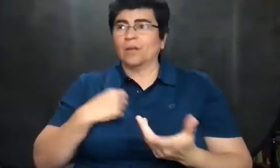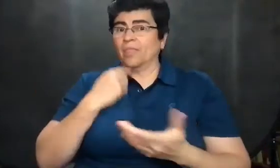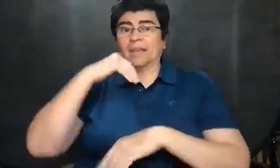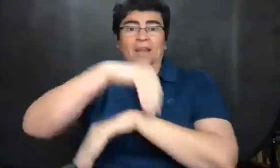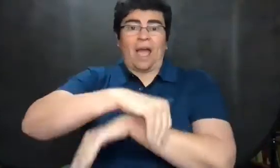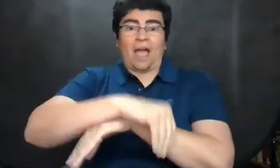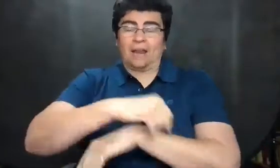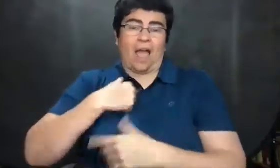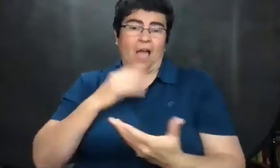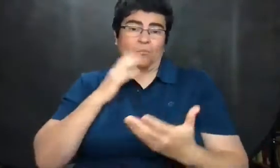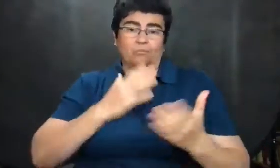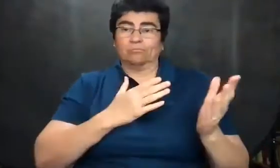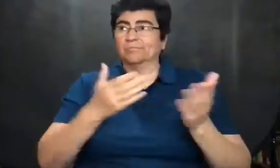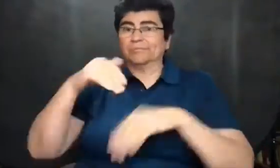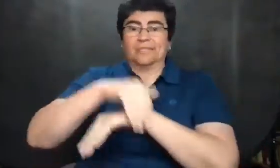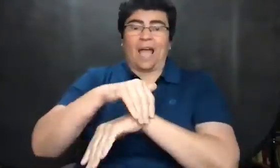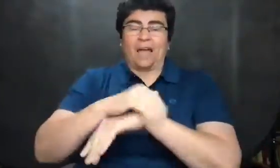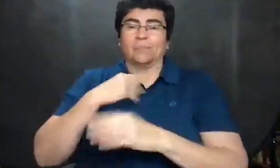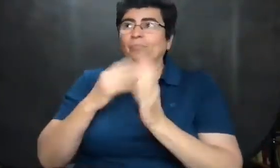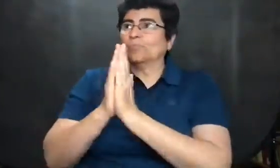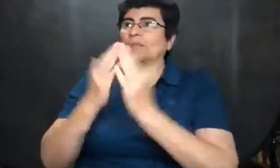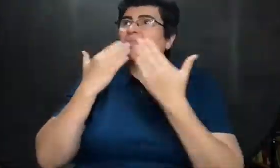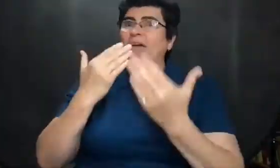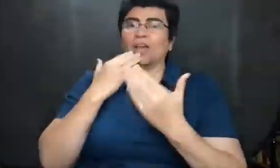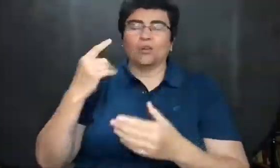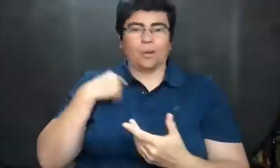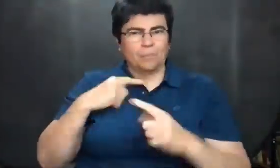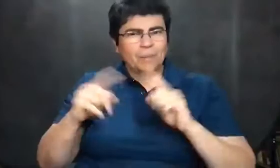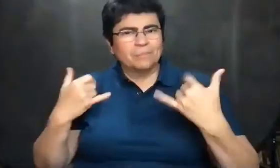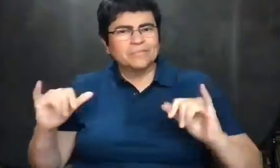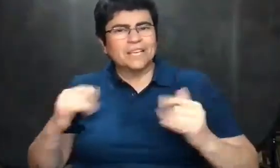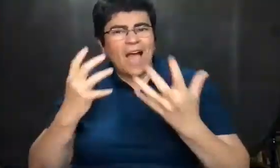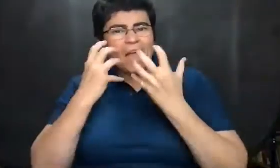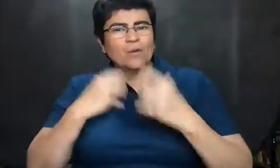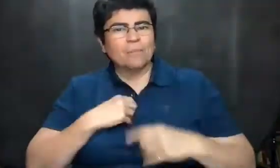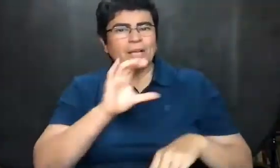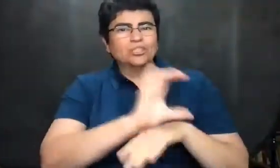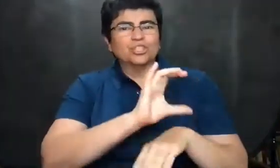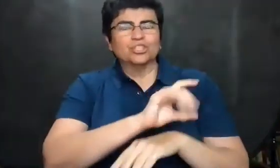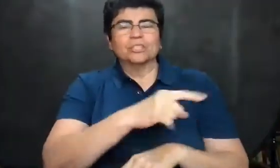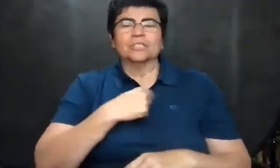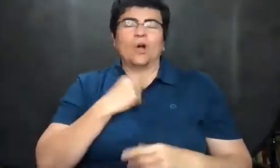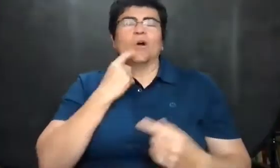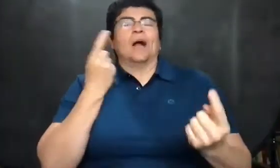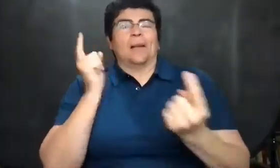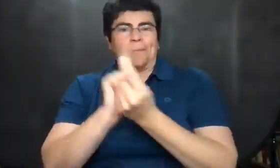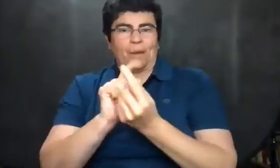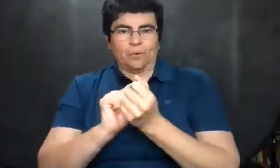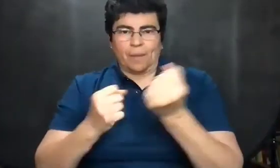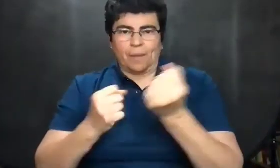day. And I'm still angry at my church. And, so I meet with my sponsor and I'm like, I don't know what to do